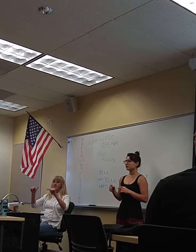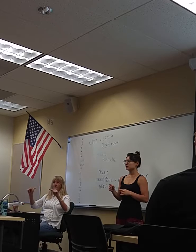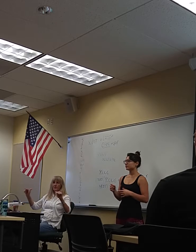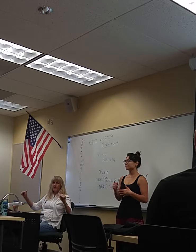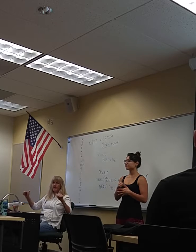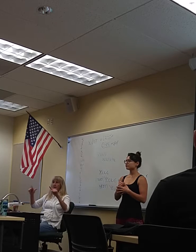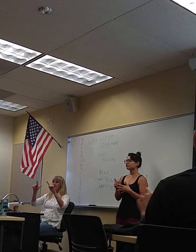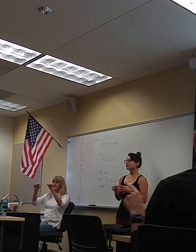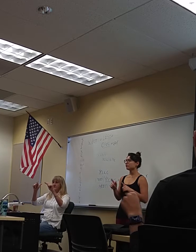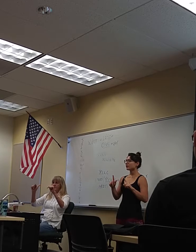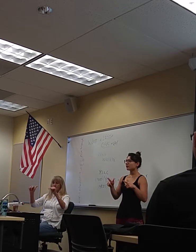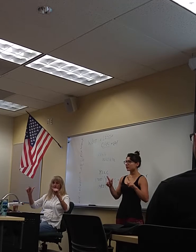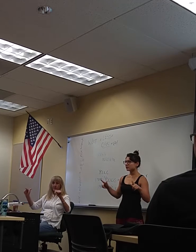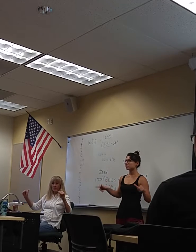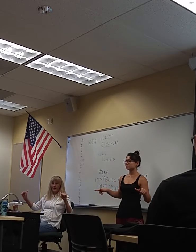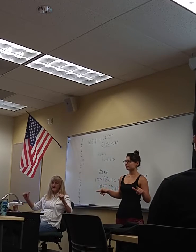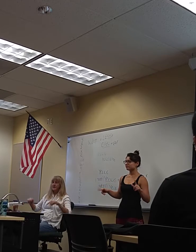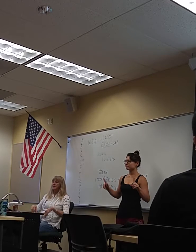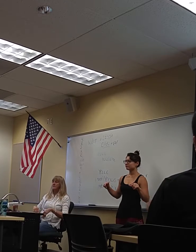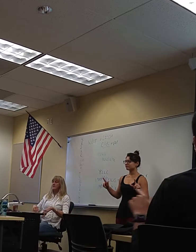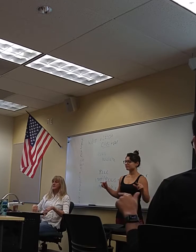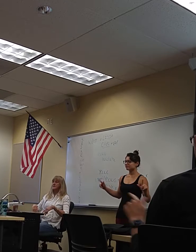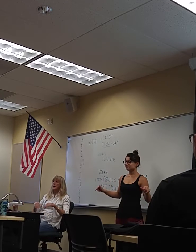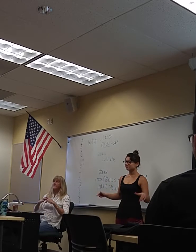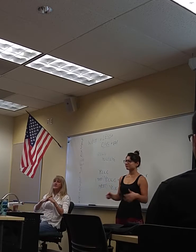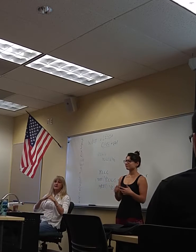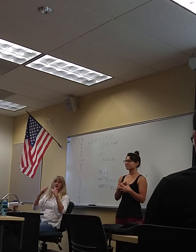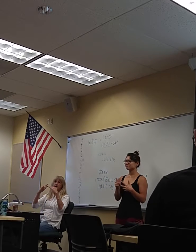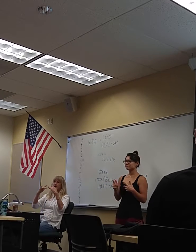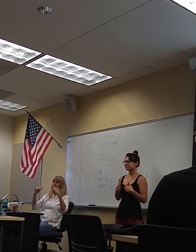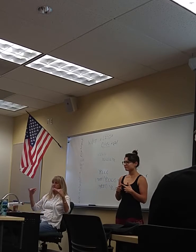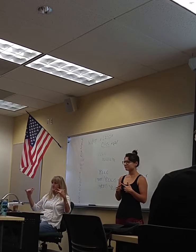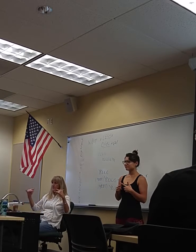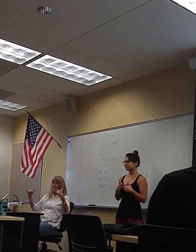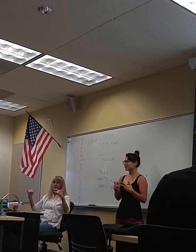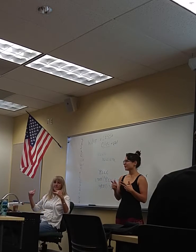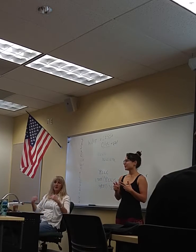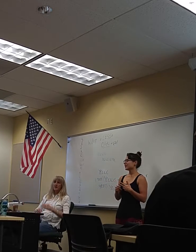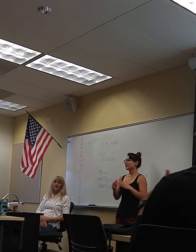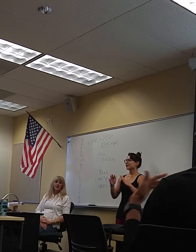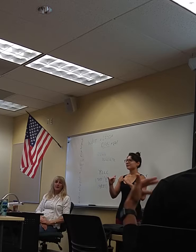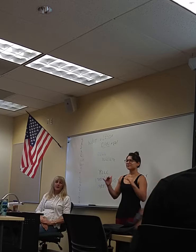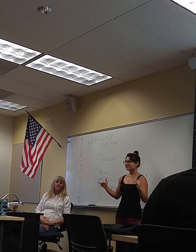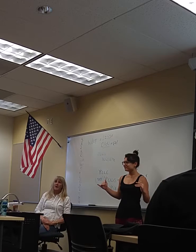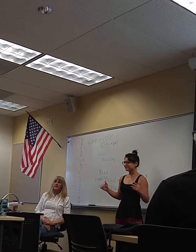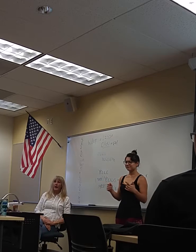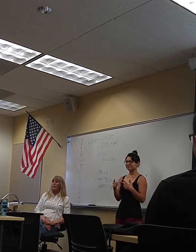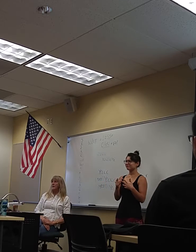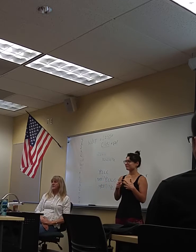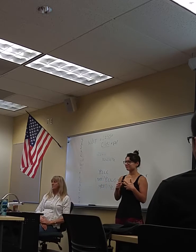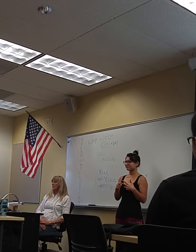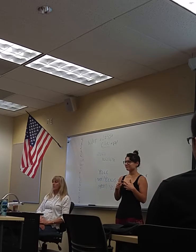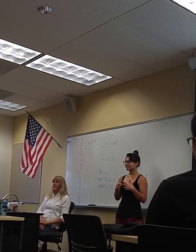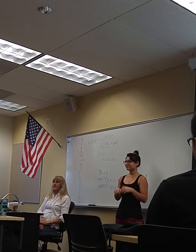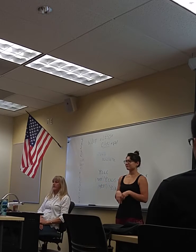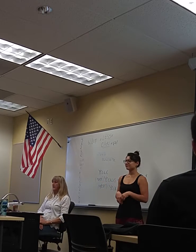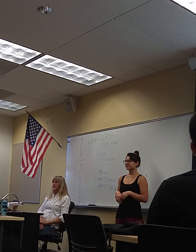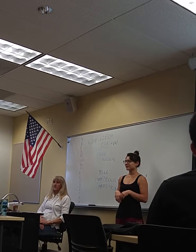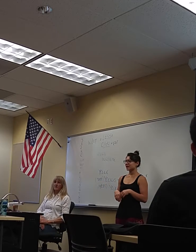do it with L's and just wiggle their index. I see this one. Not one is more right than the other.